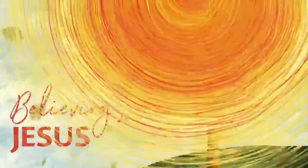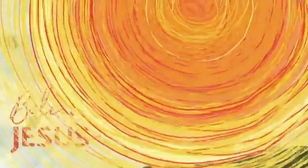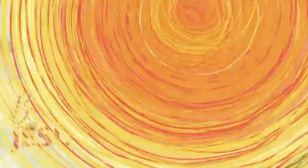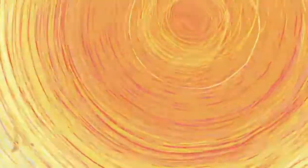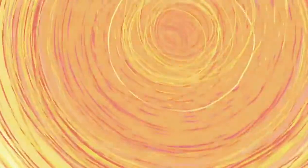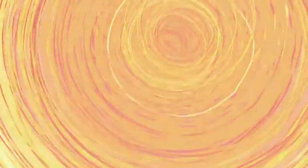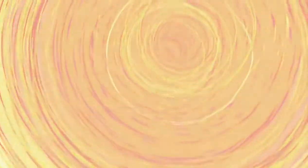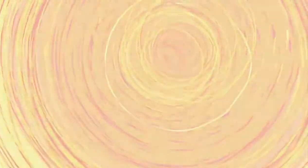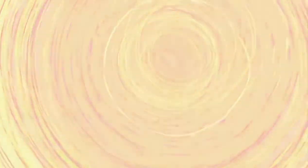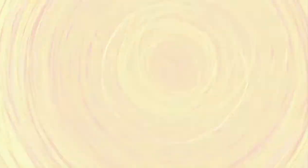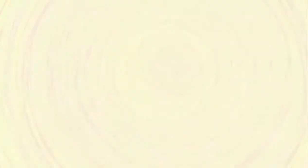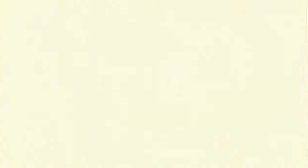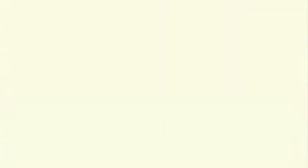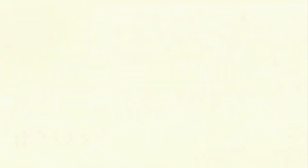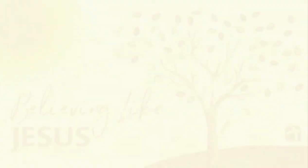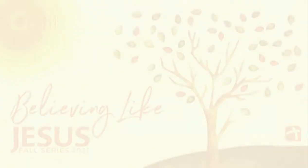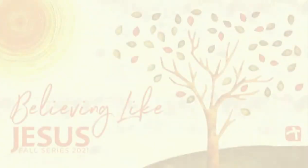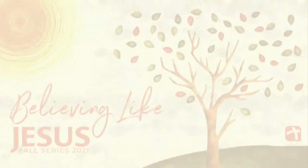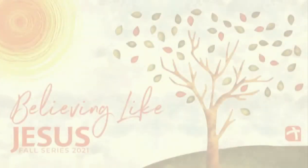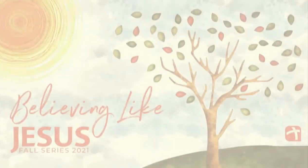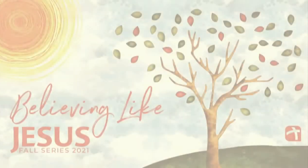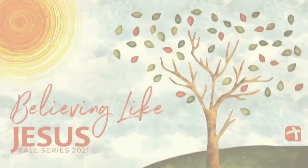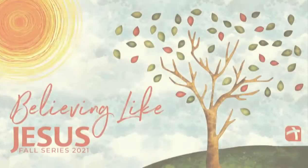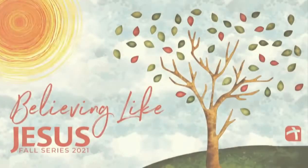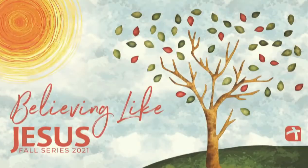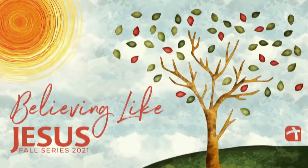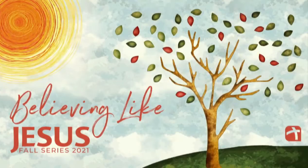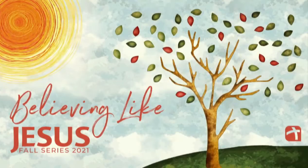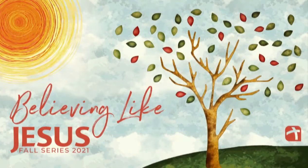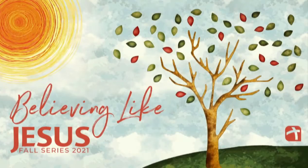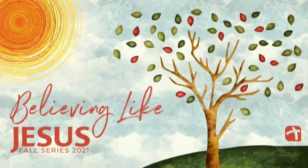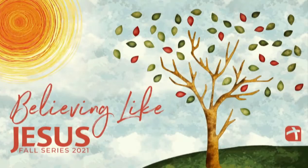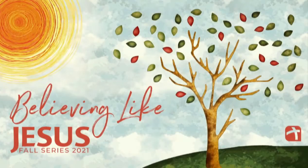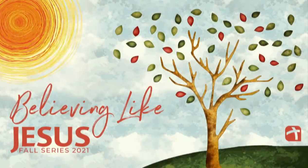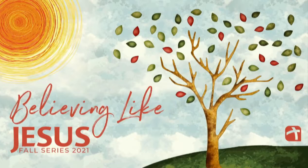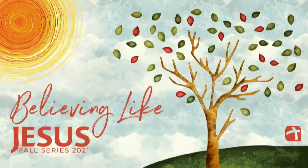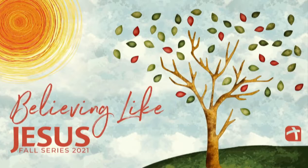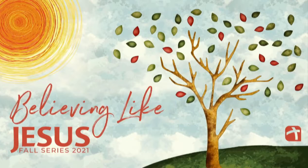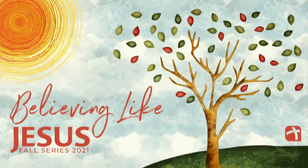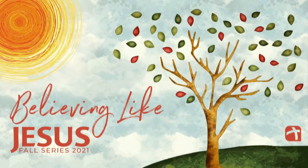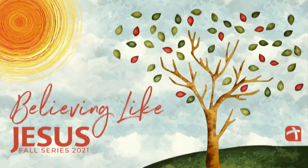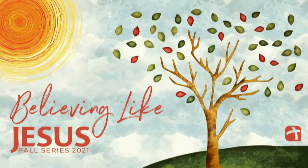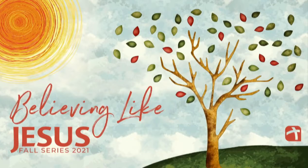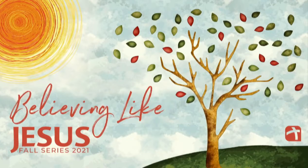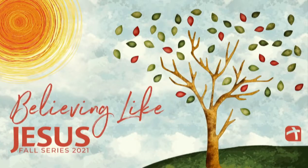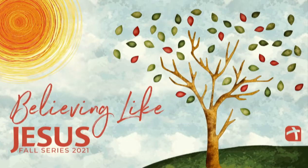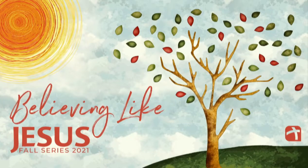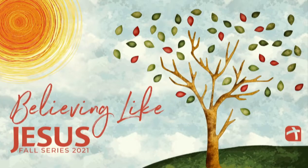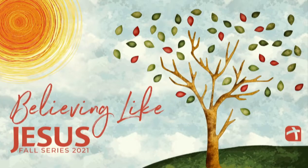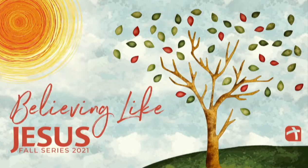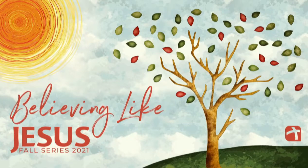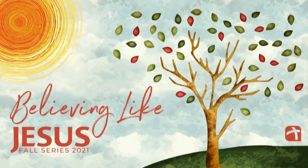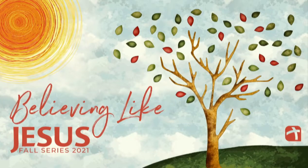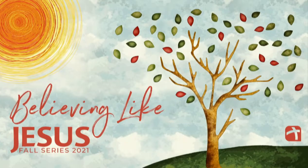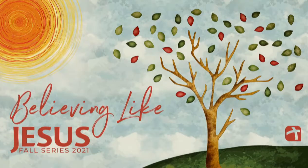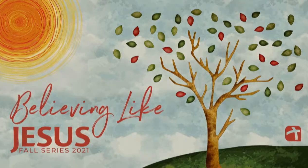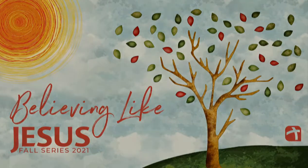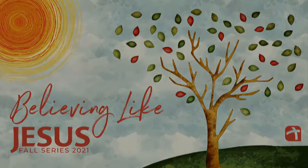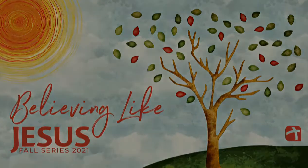but it rings and I rise, wipe the sleep out of my